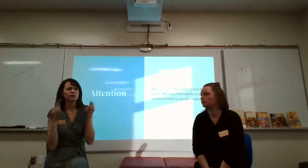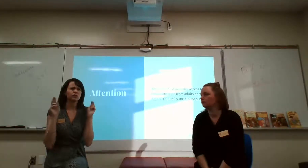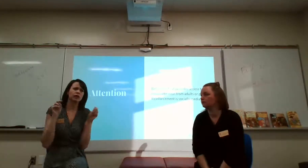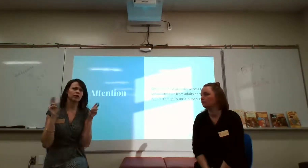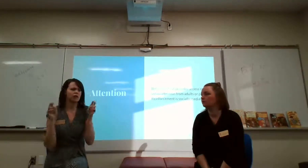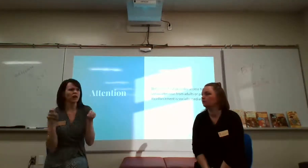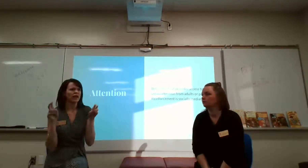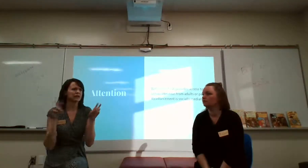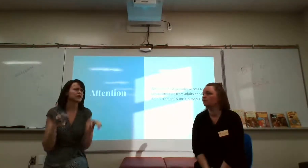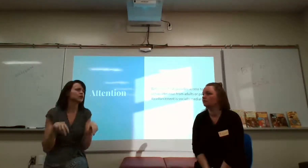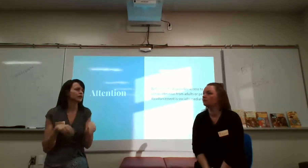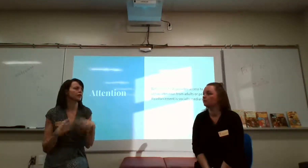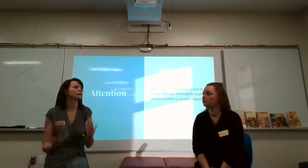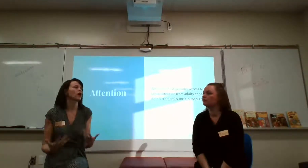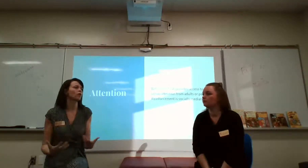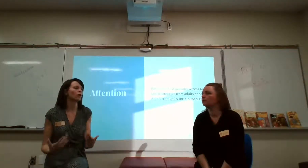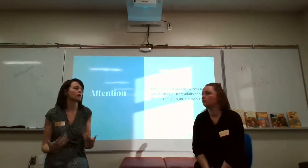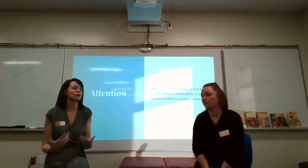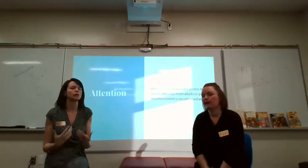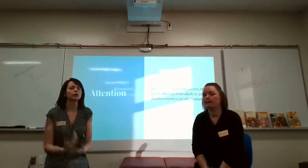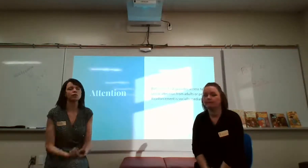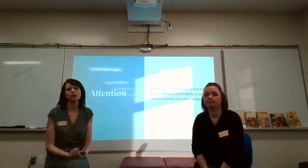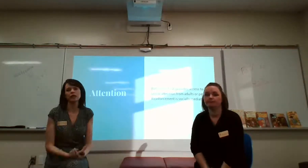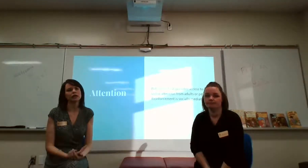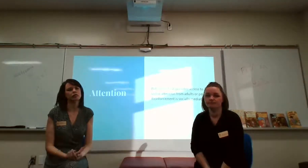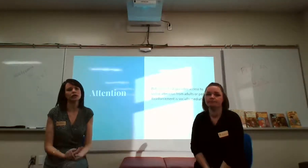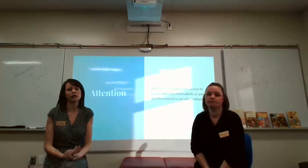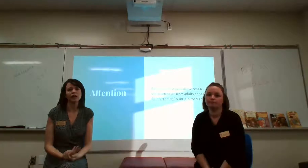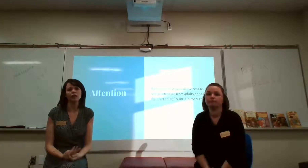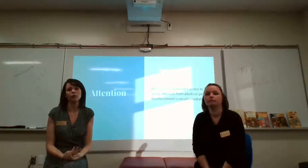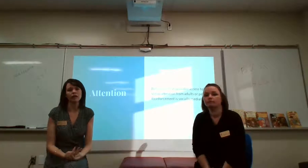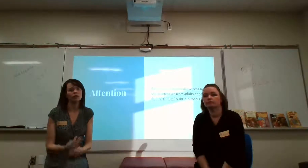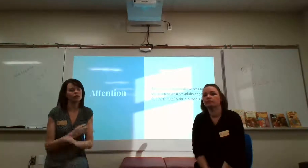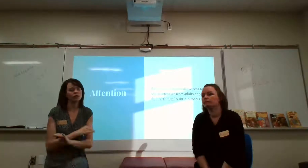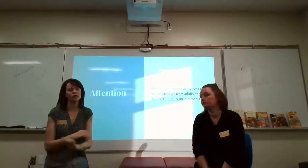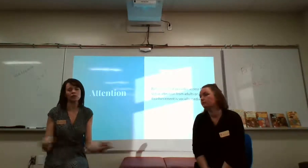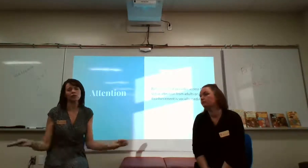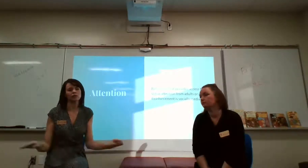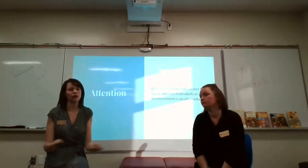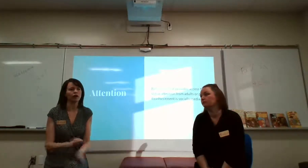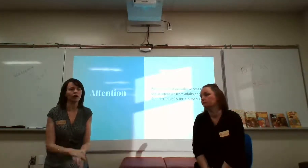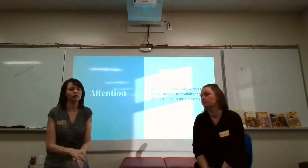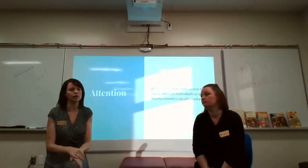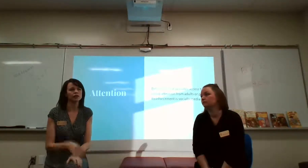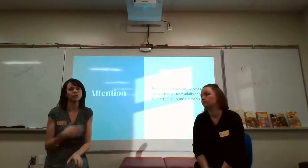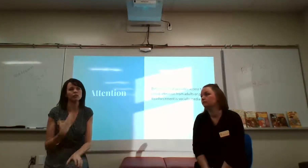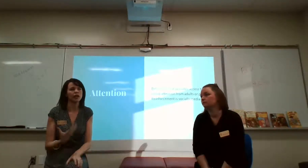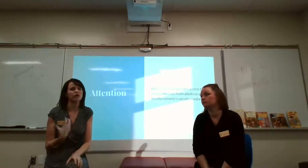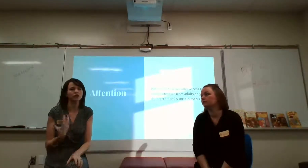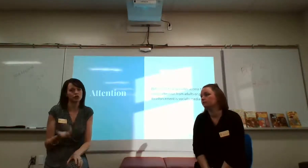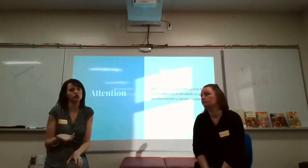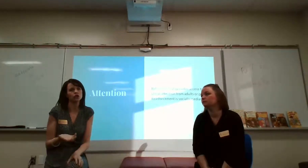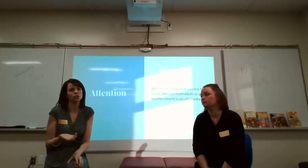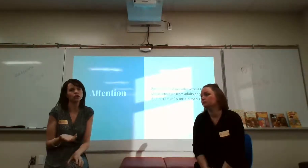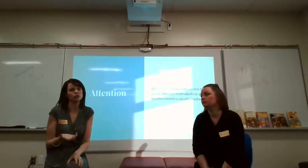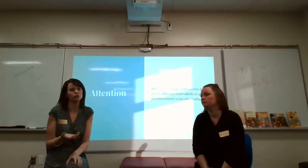like running around trying to get attention. And that's not what we mean. We don't mean it in a really negative way. We're just talking about it as in terms of that's the term we use